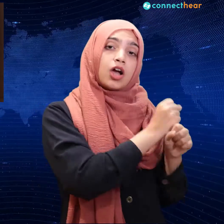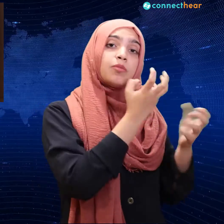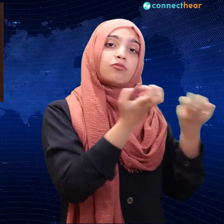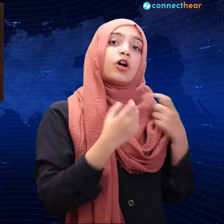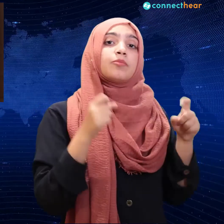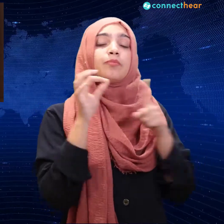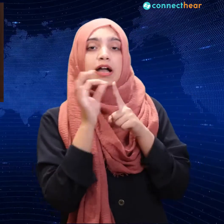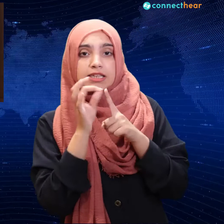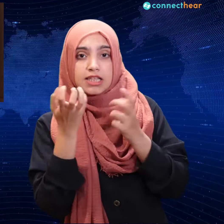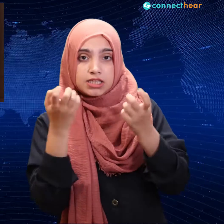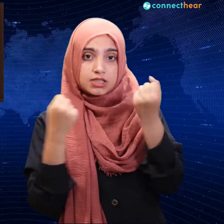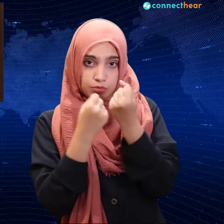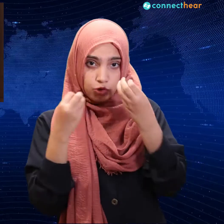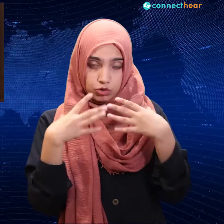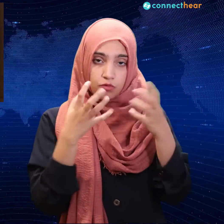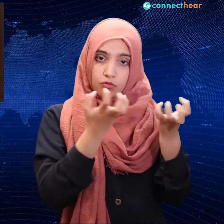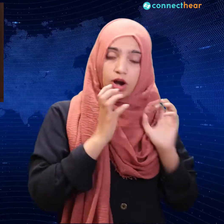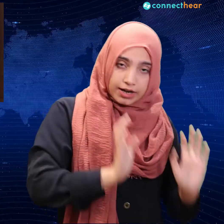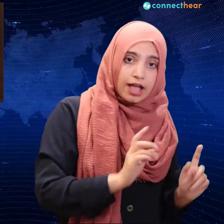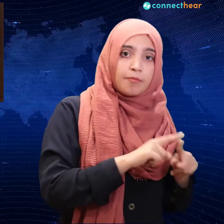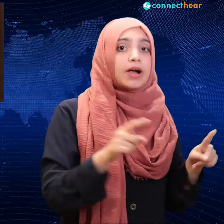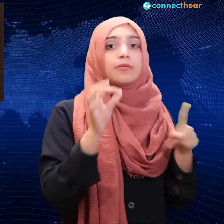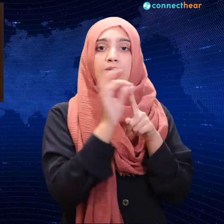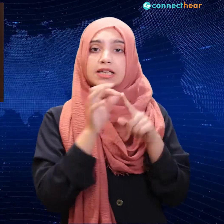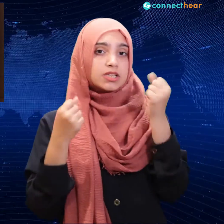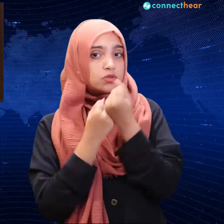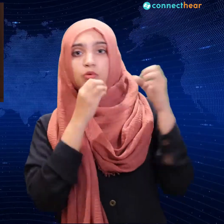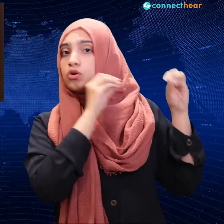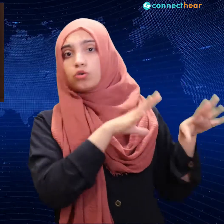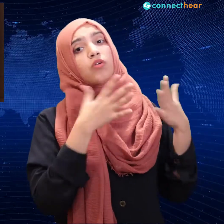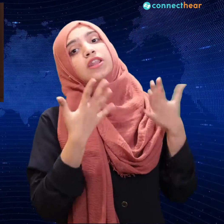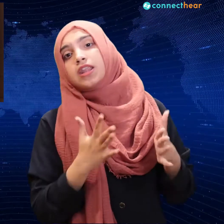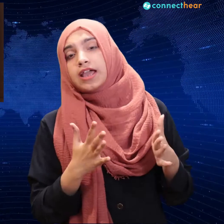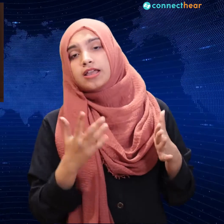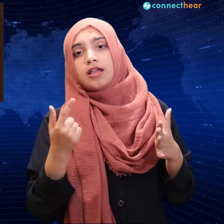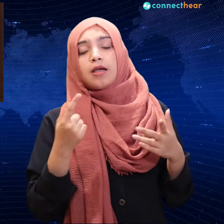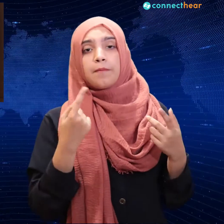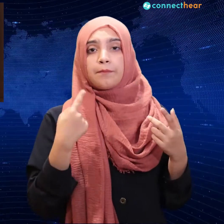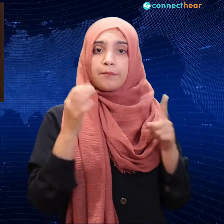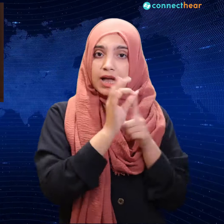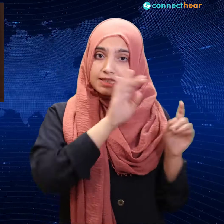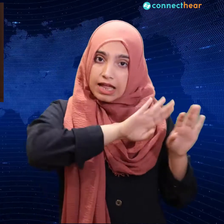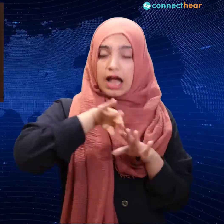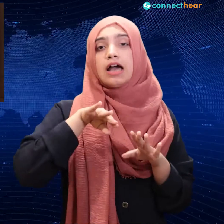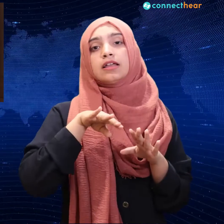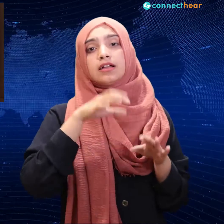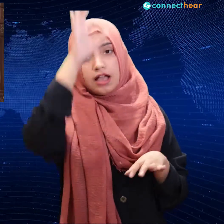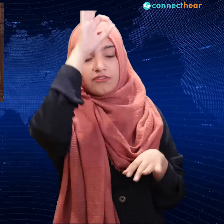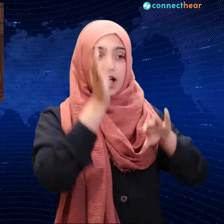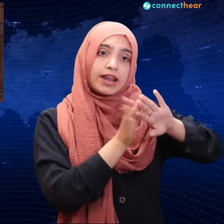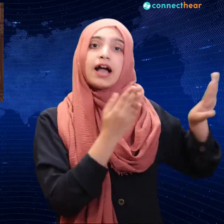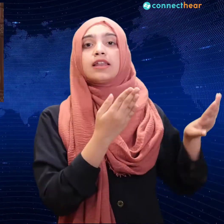in Afghanistan for them. Pakistan, the state of Pakistan was under attack for